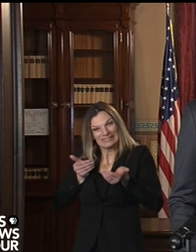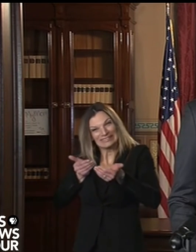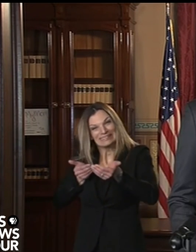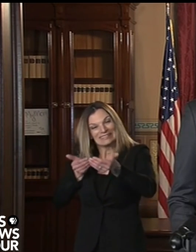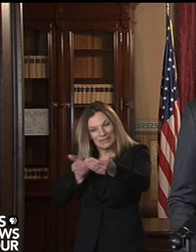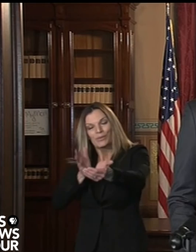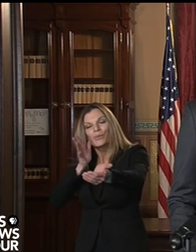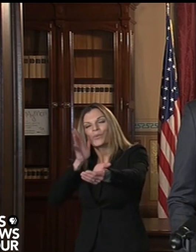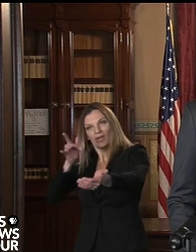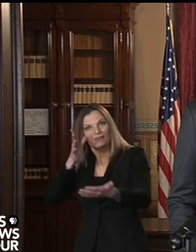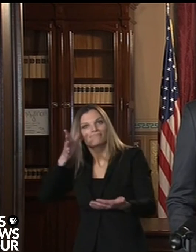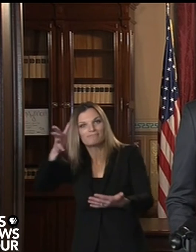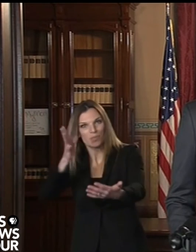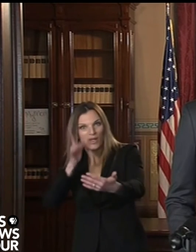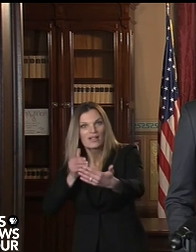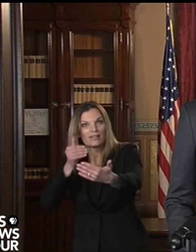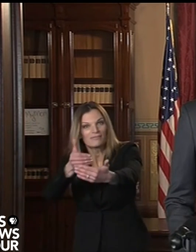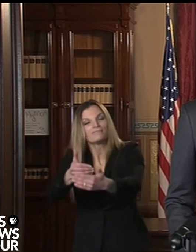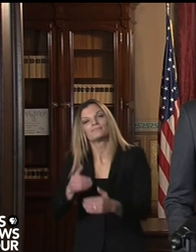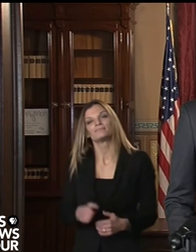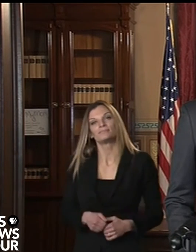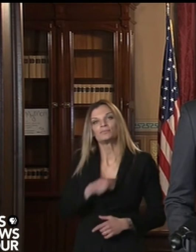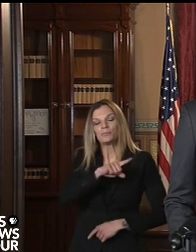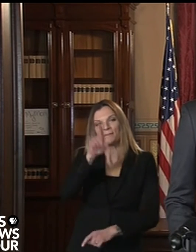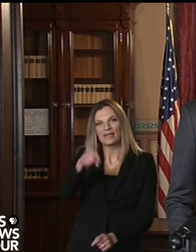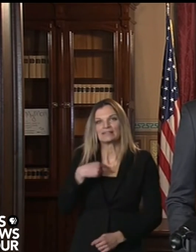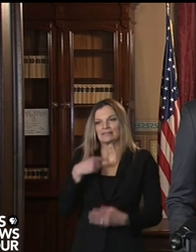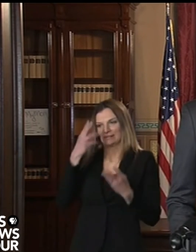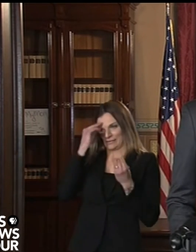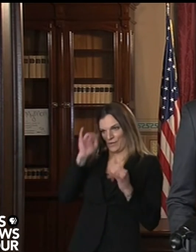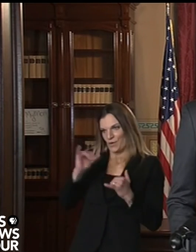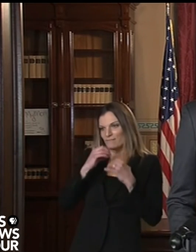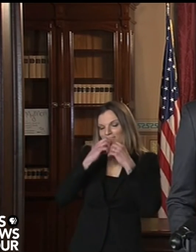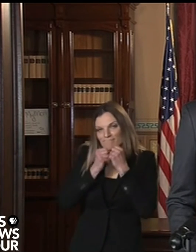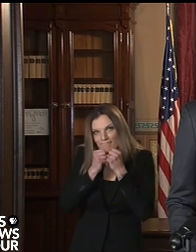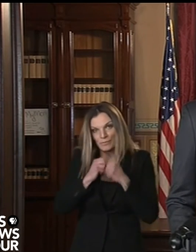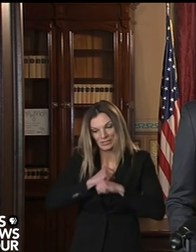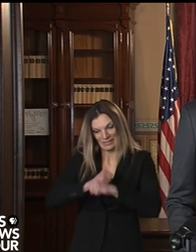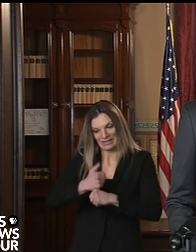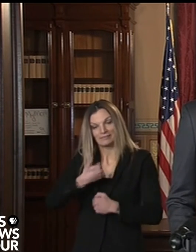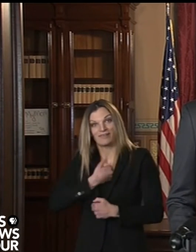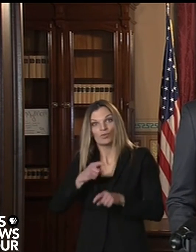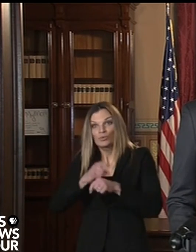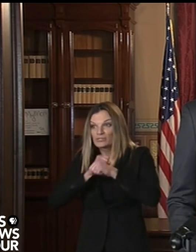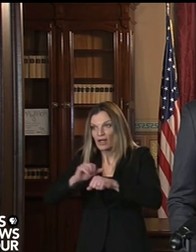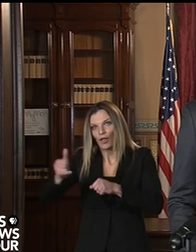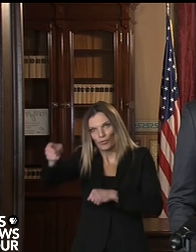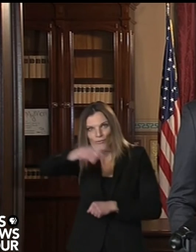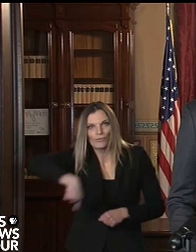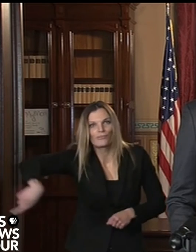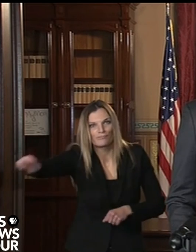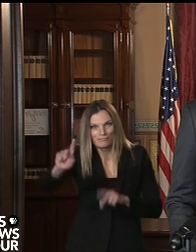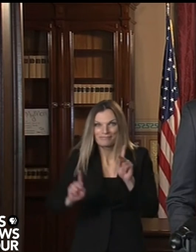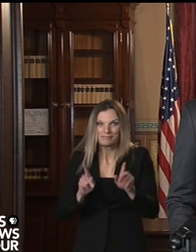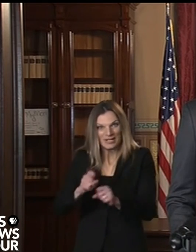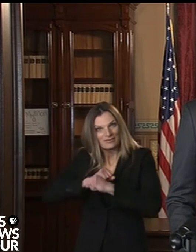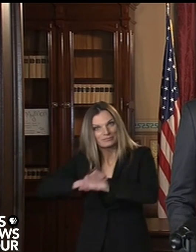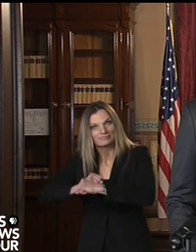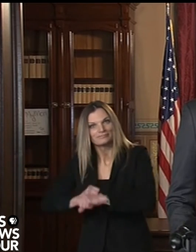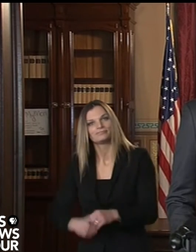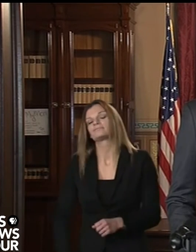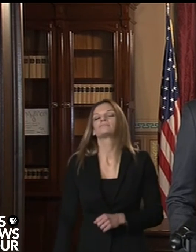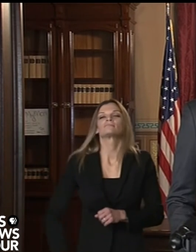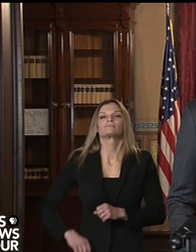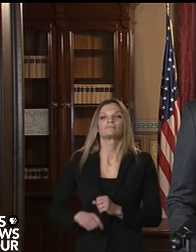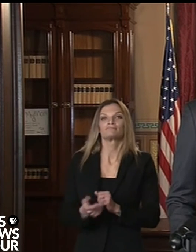think of others during these difficult times. We must take responsibility for protecting ourselves and protecting one another. We beat